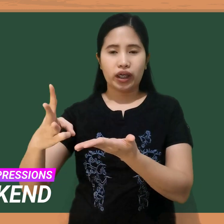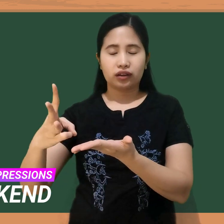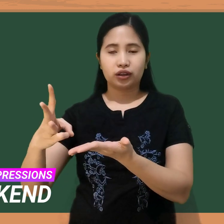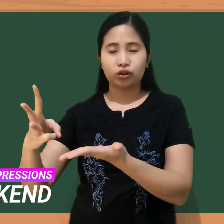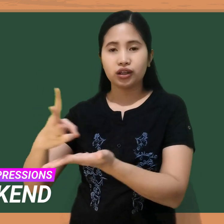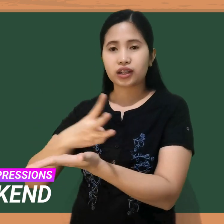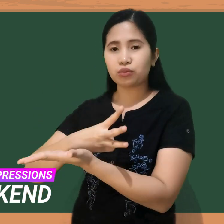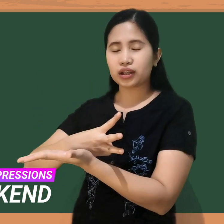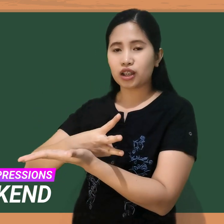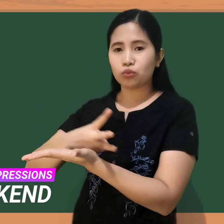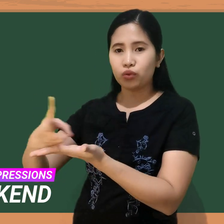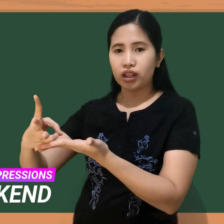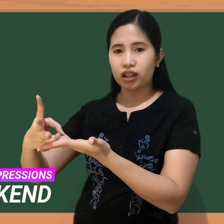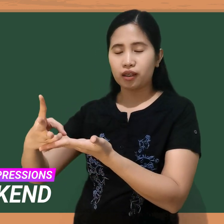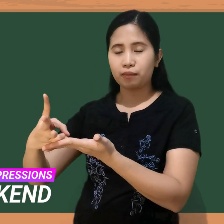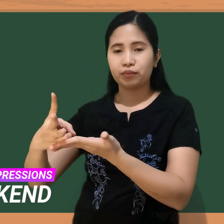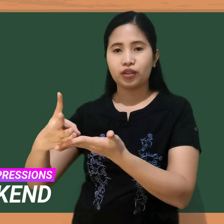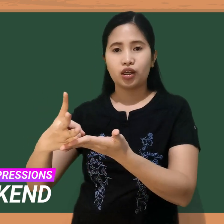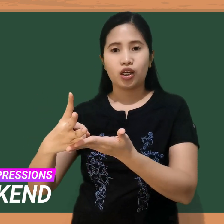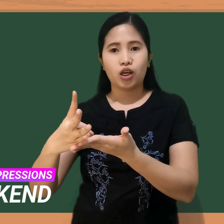Week. So, this is how we sign week.